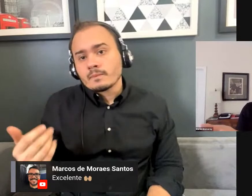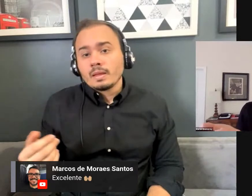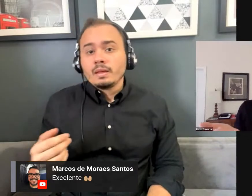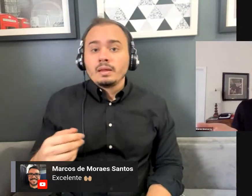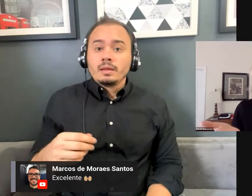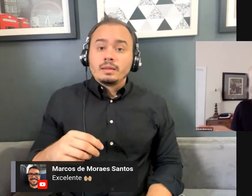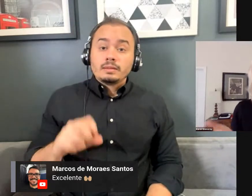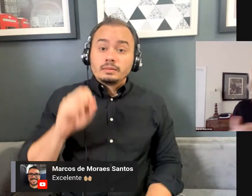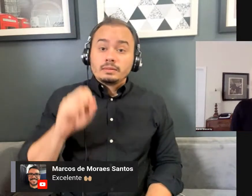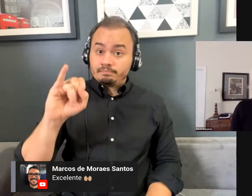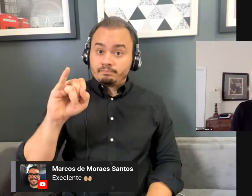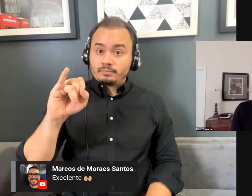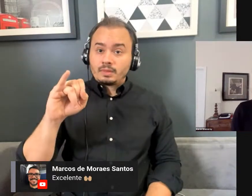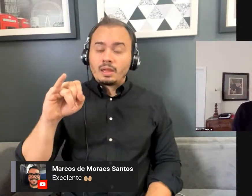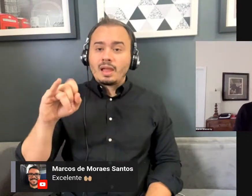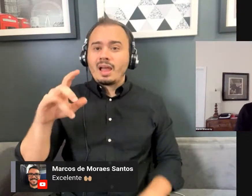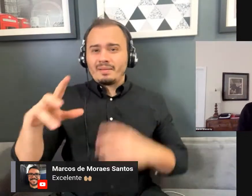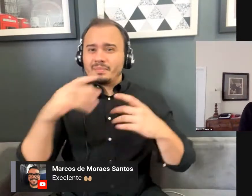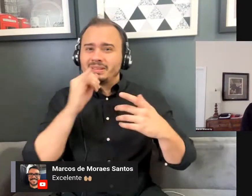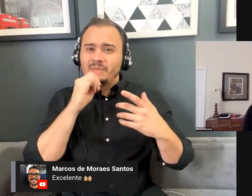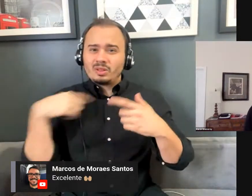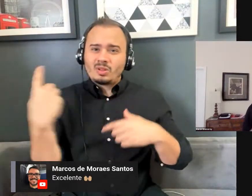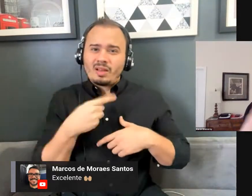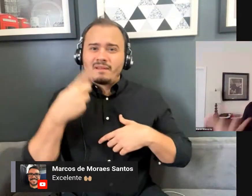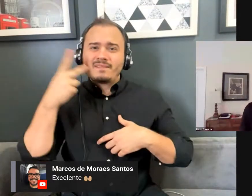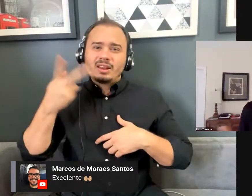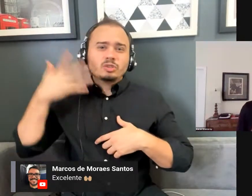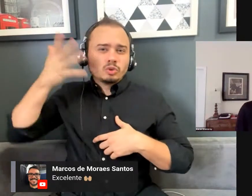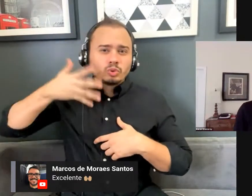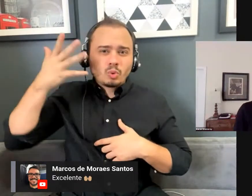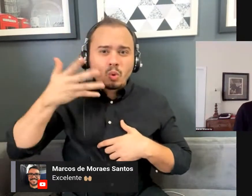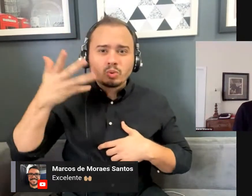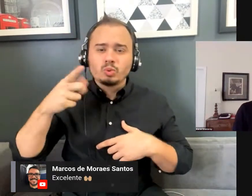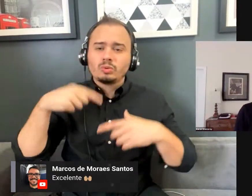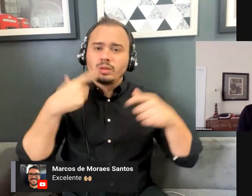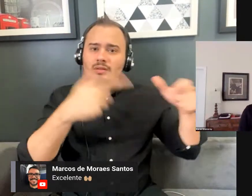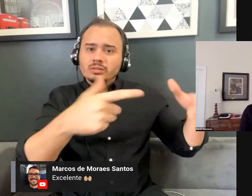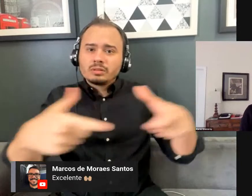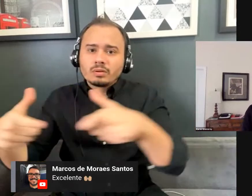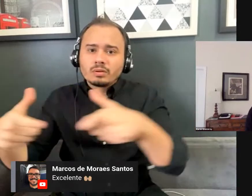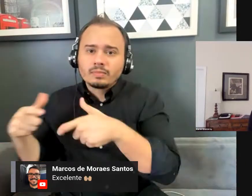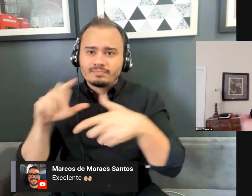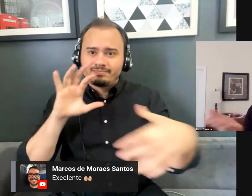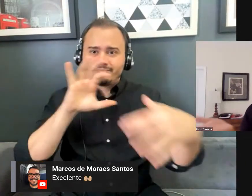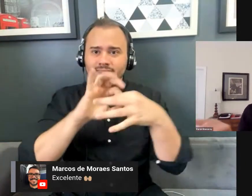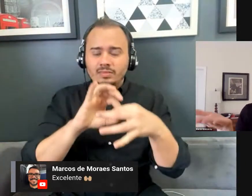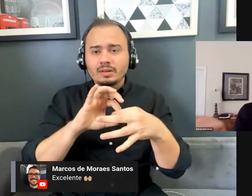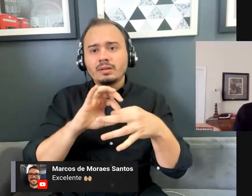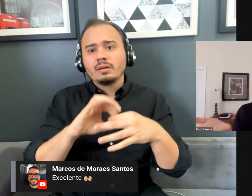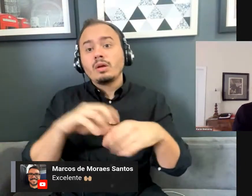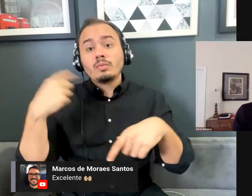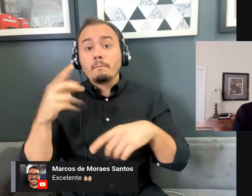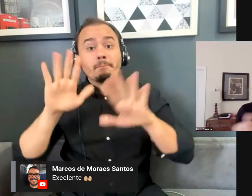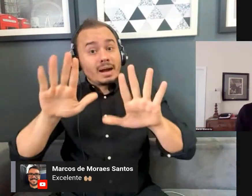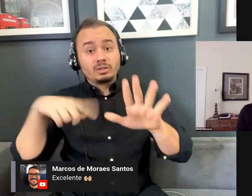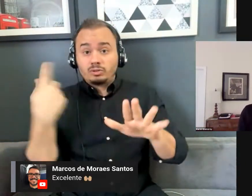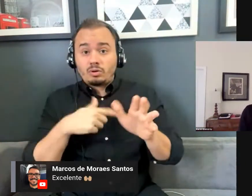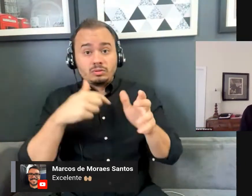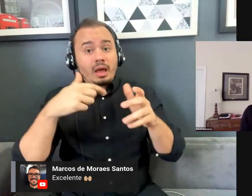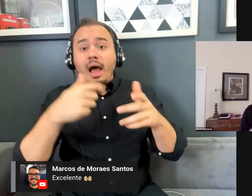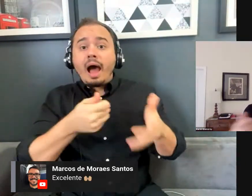spatial locations for discourse. We haven't looked at that. That is something we're thinking about doing, that it may be that when you have